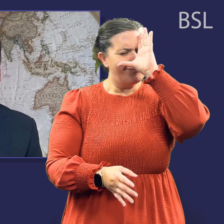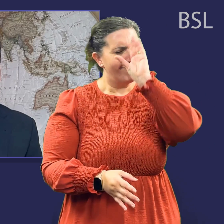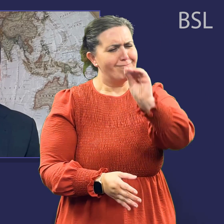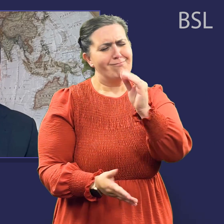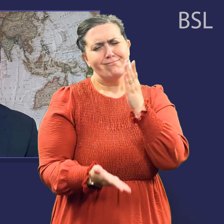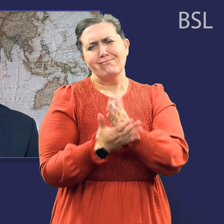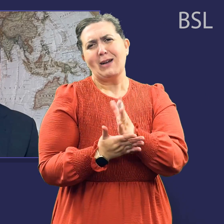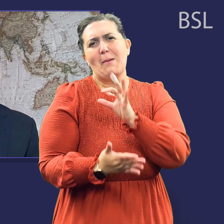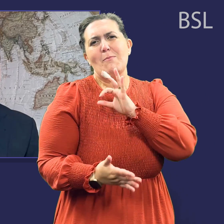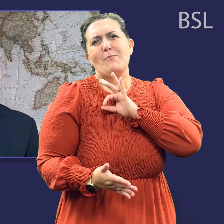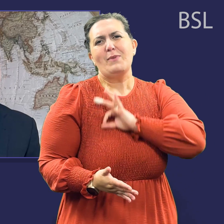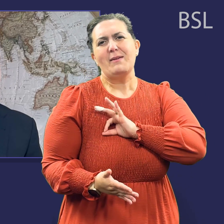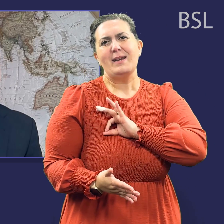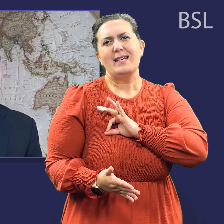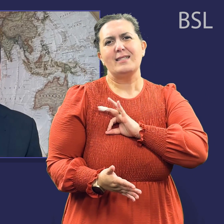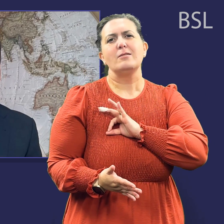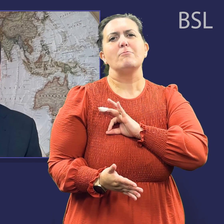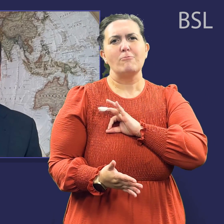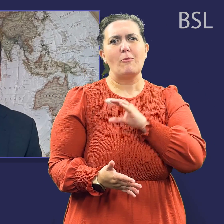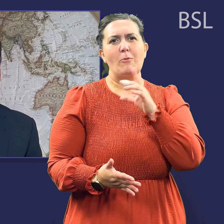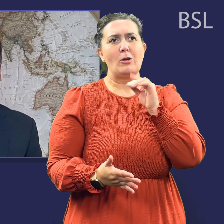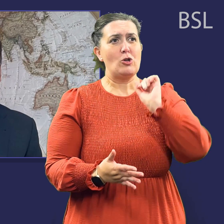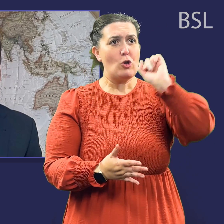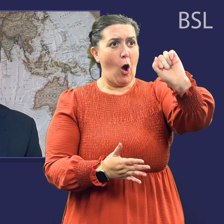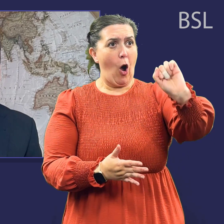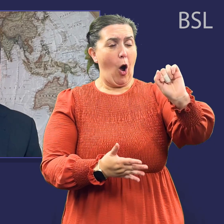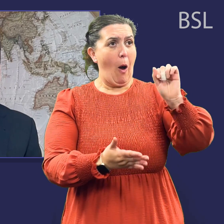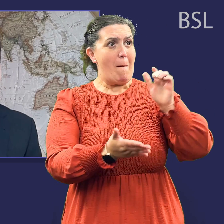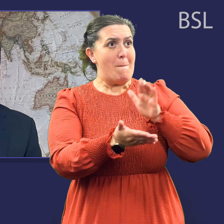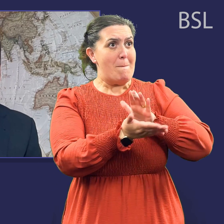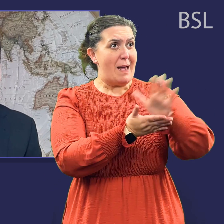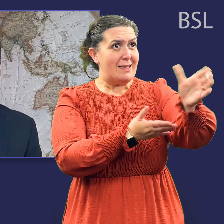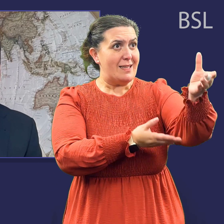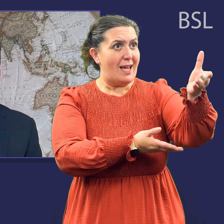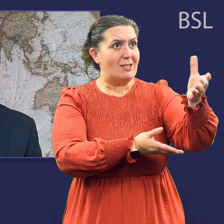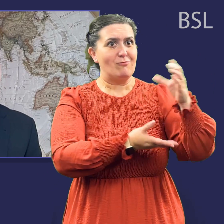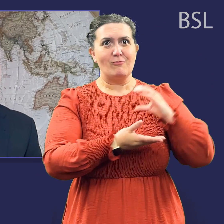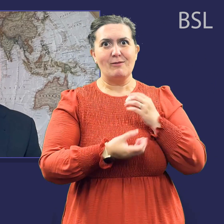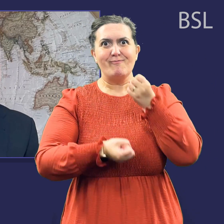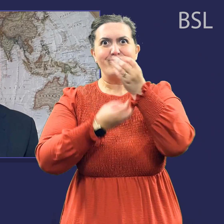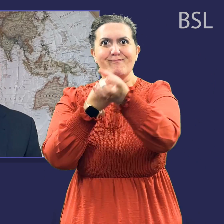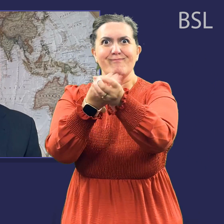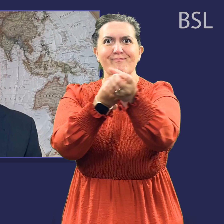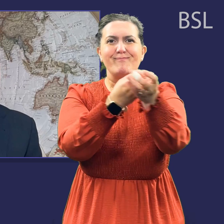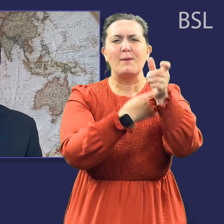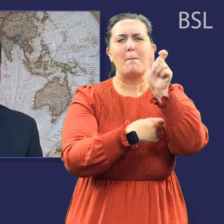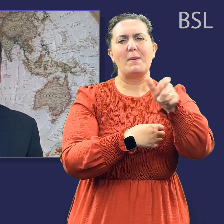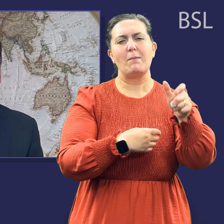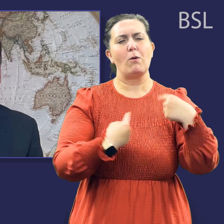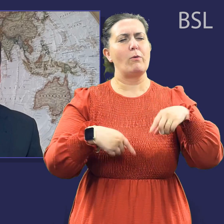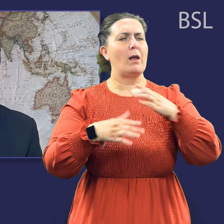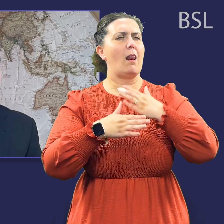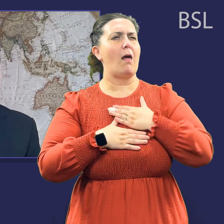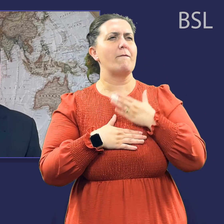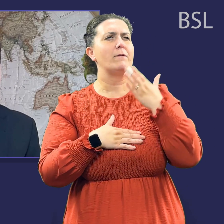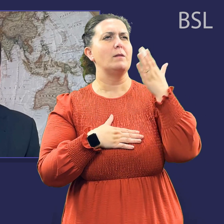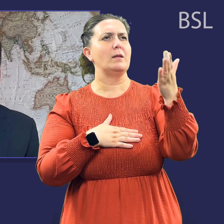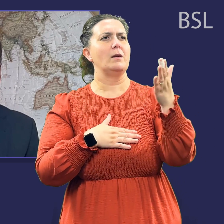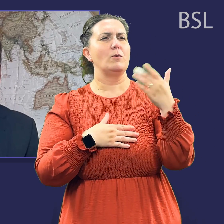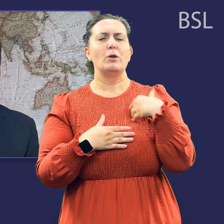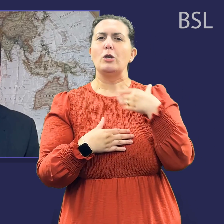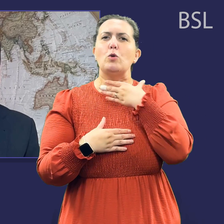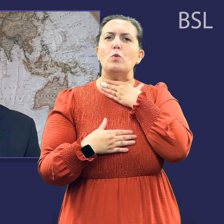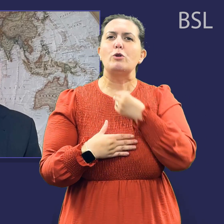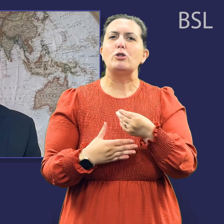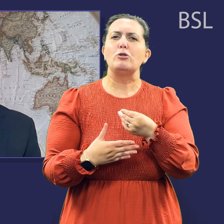what a privilege it is to help carry your prophetic messages to people everywhere. We love you, and we